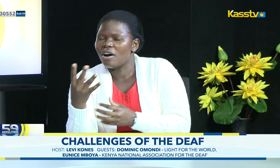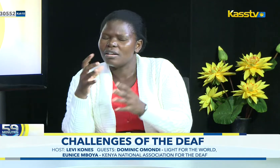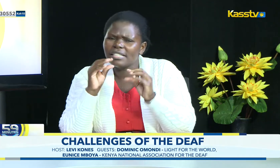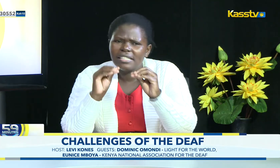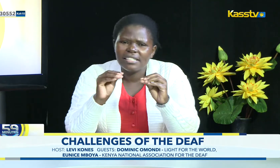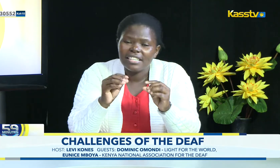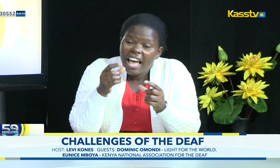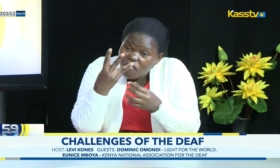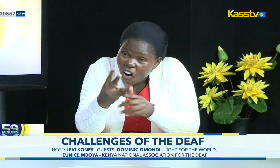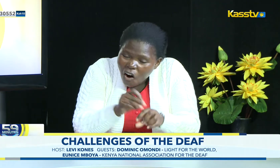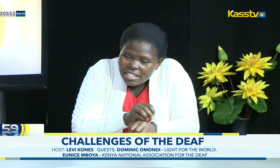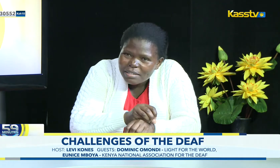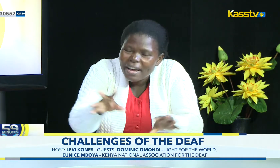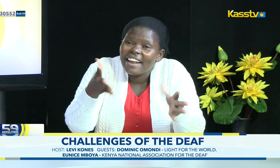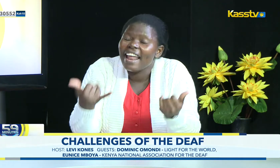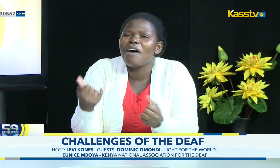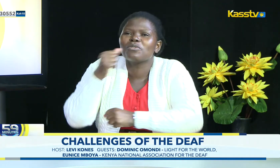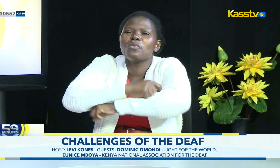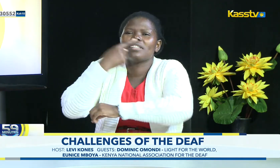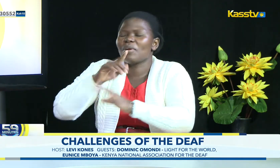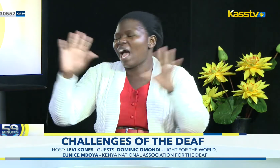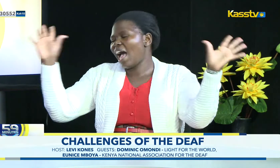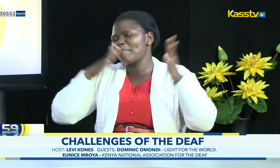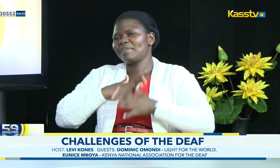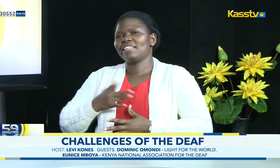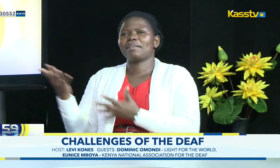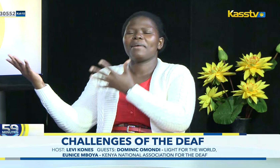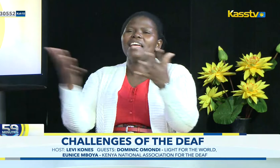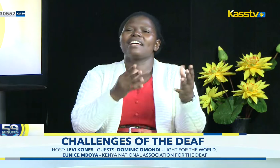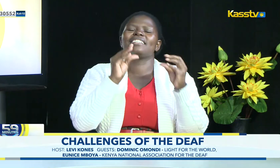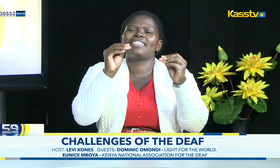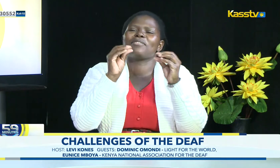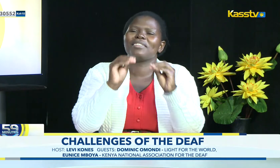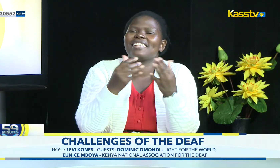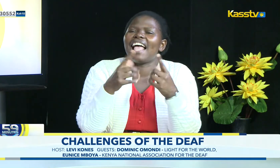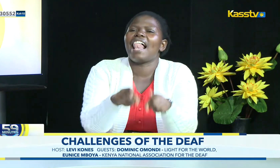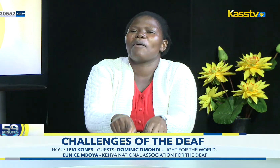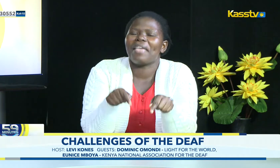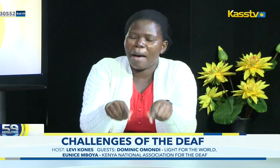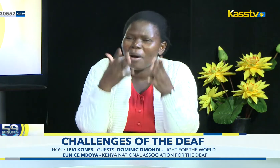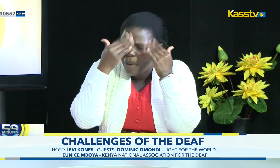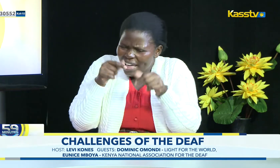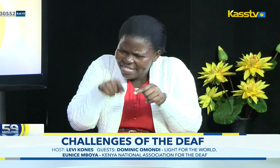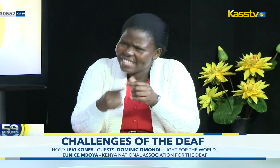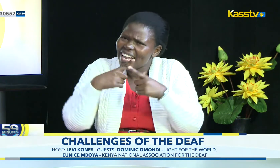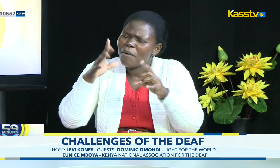a little bit of sign language. So we taught like a number of 4 of them, and now it